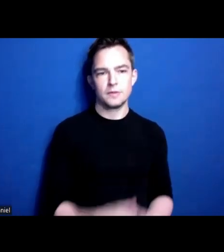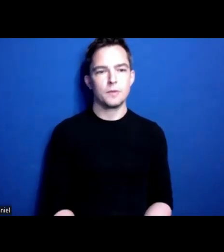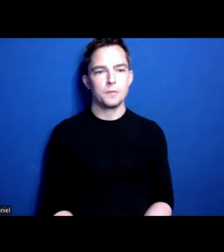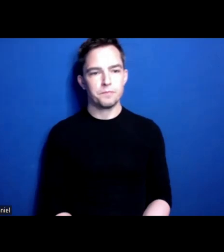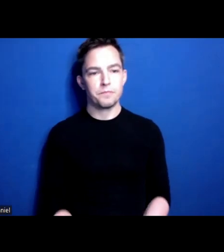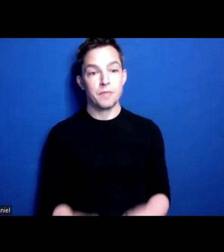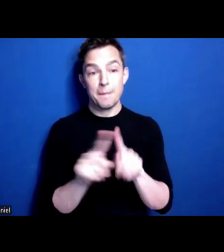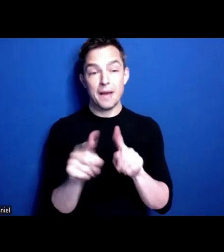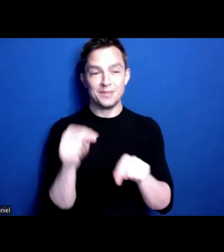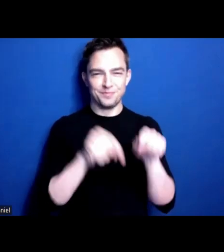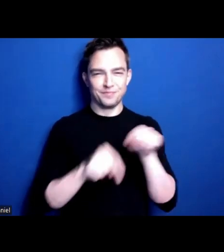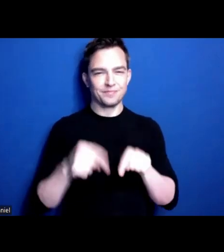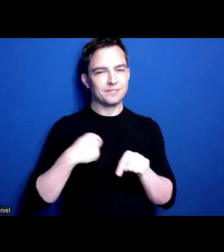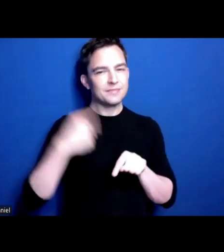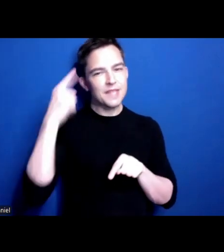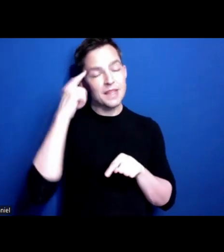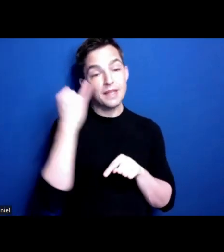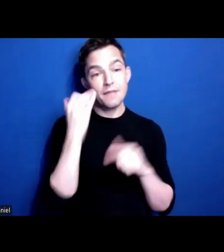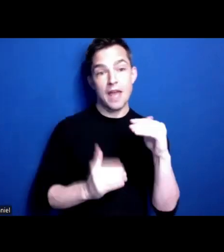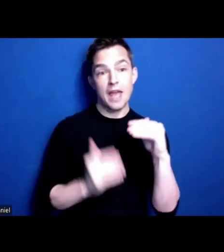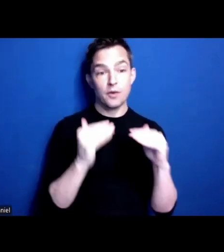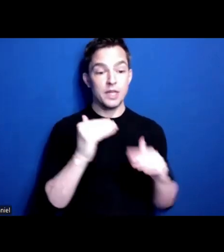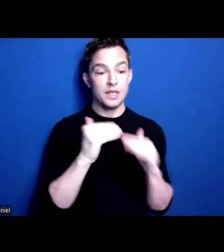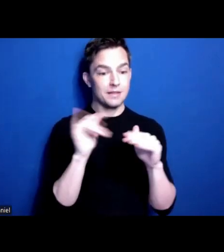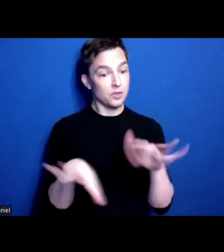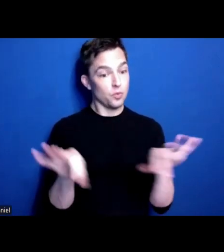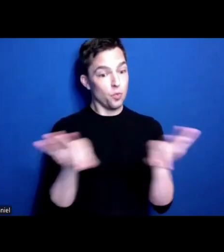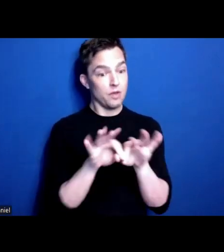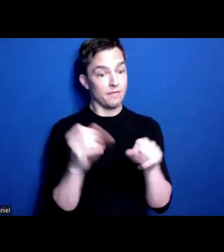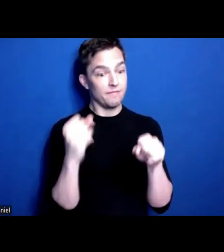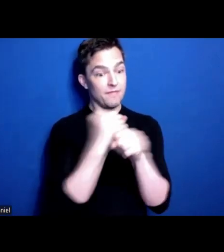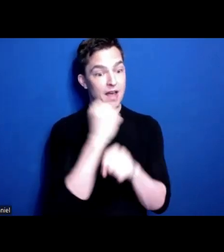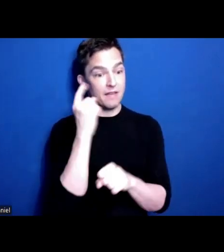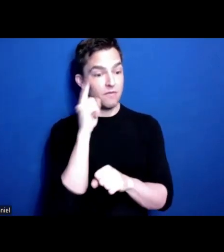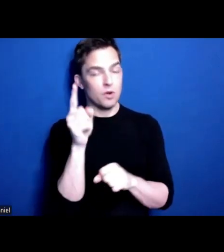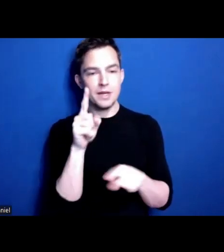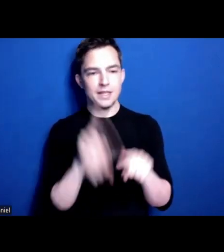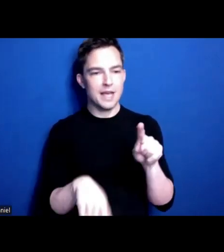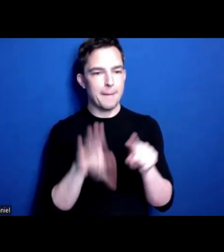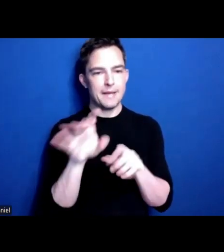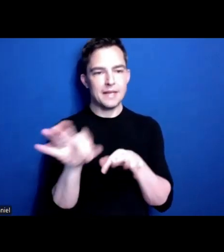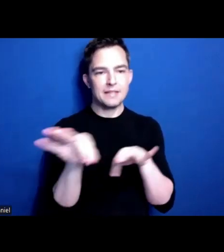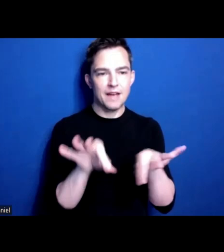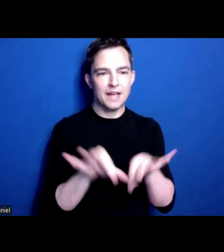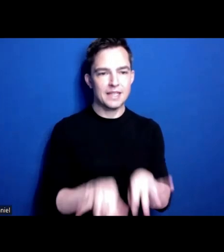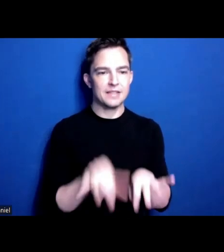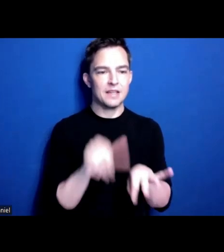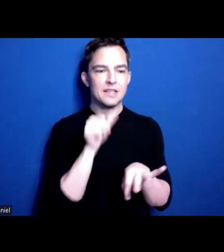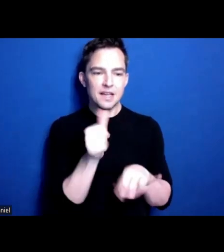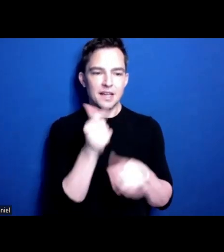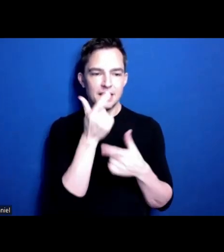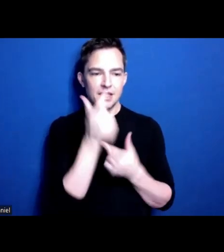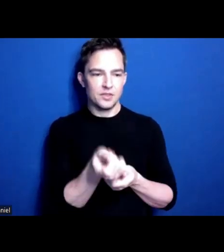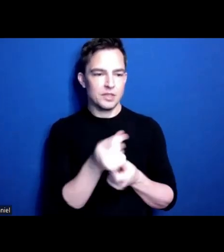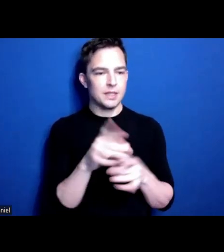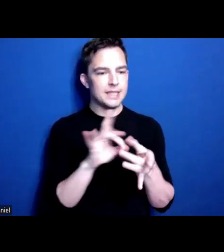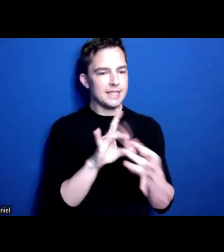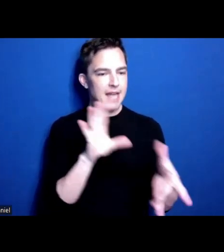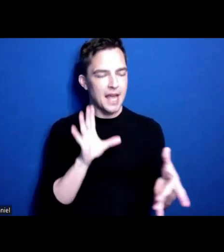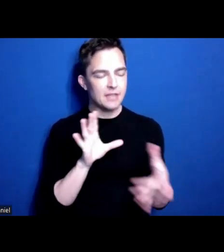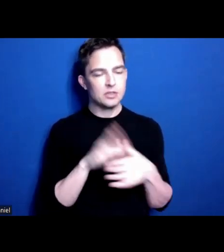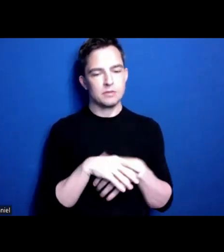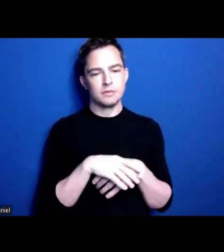But I think that if equity is worth fighting for, it cannot be defined as disinterested, detached,